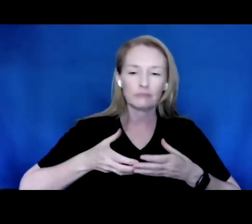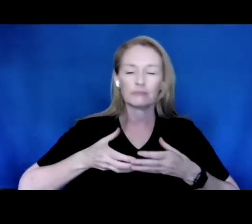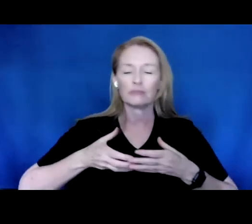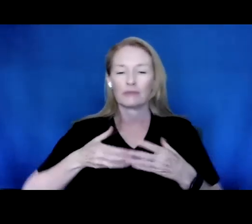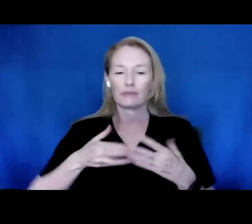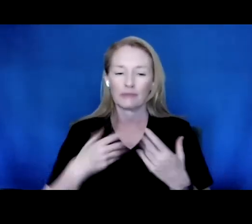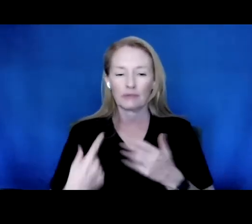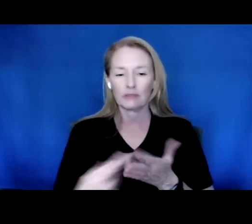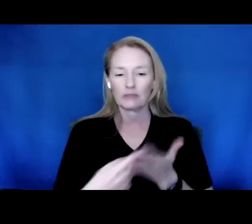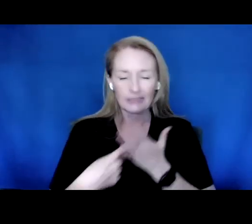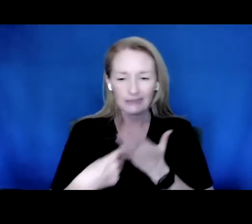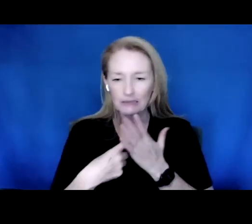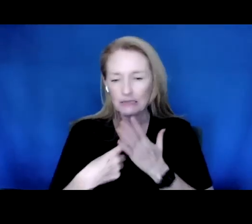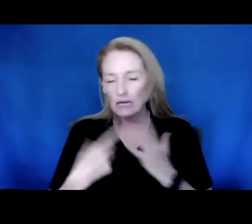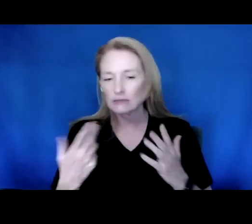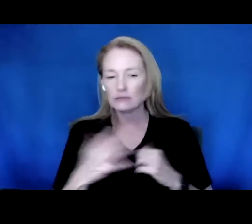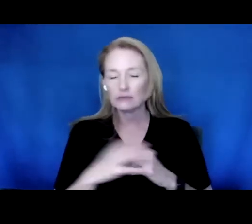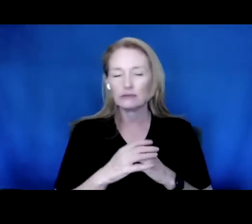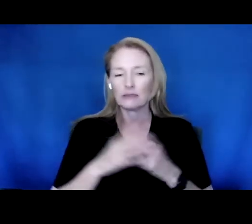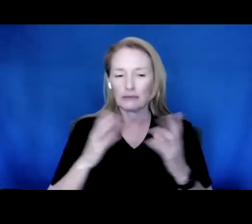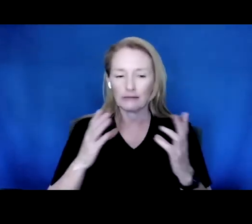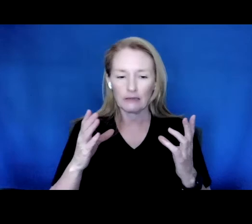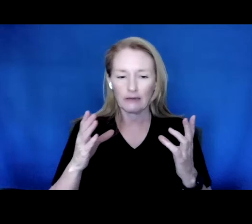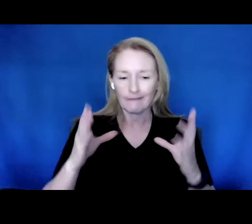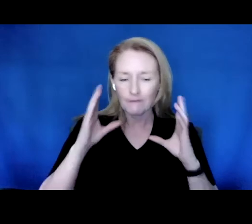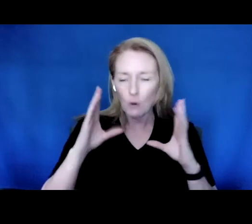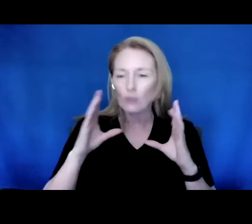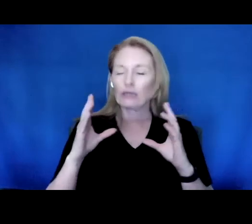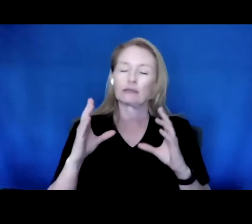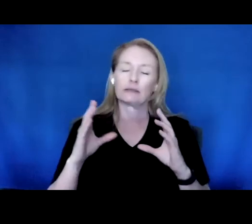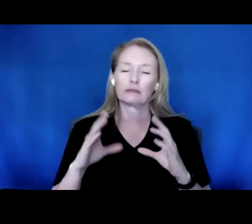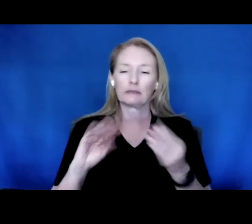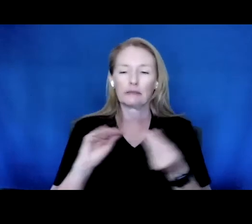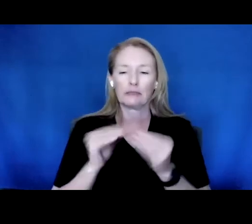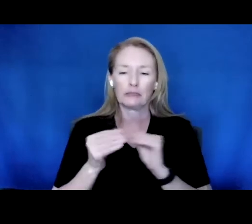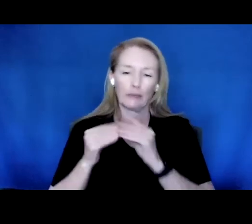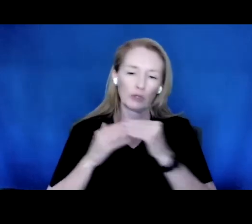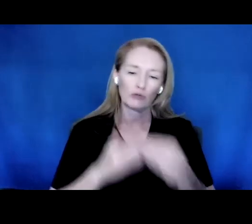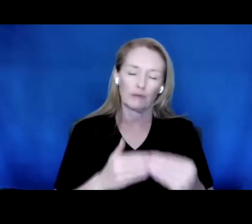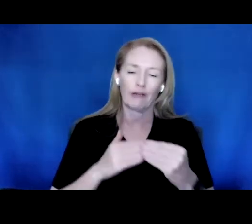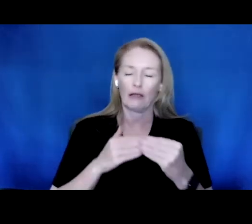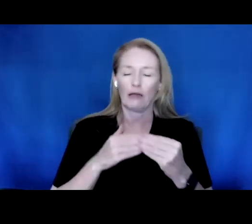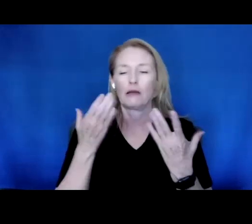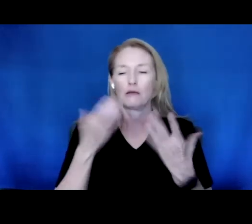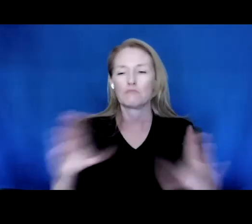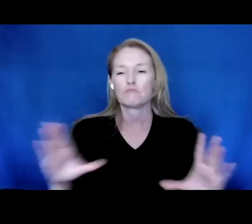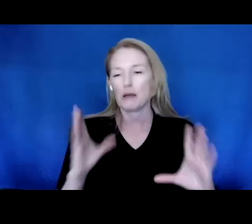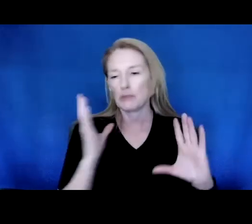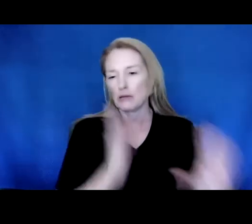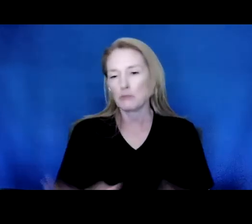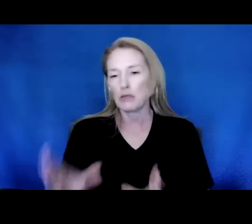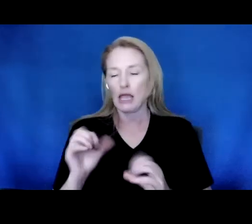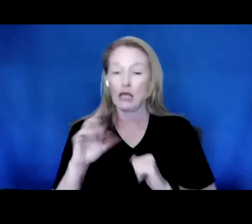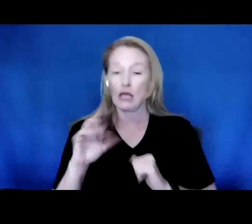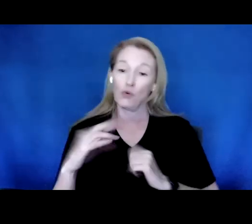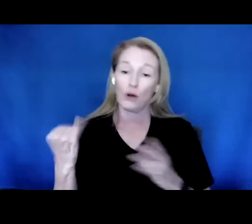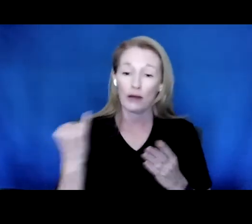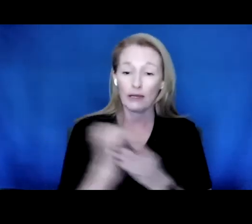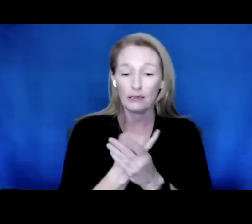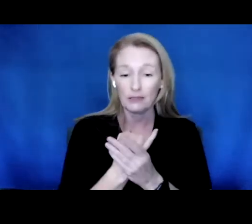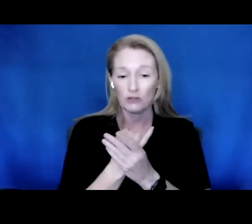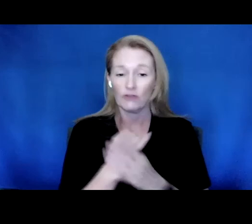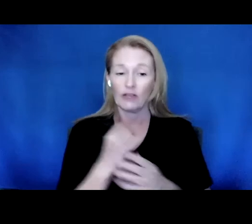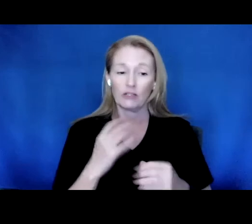detail a focused and data-driven public health plan or intervention to best reduce fetal and